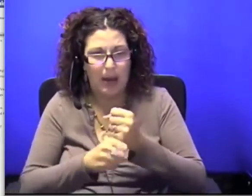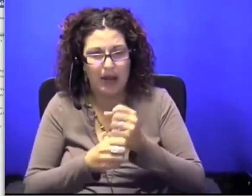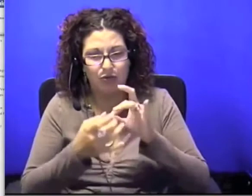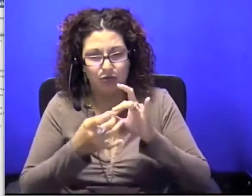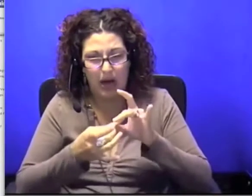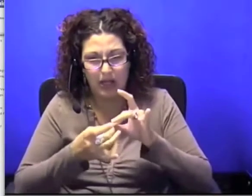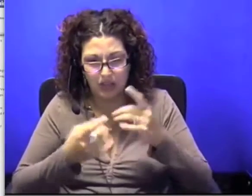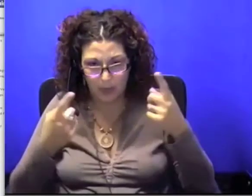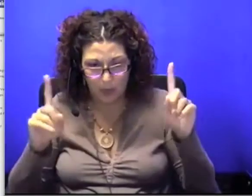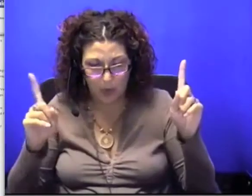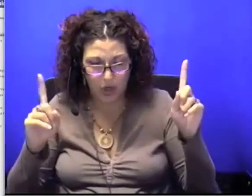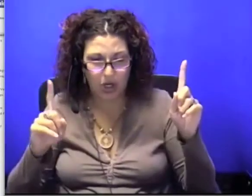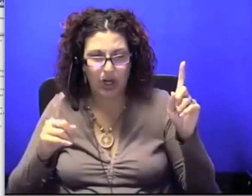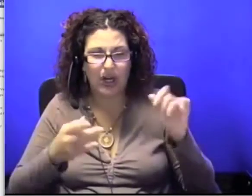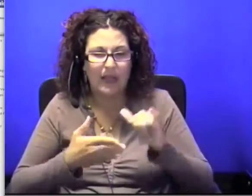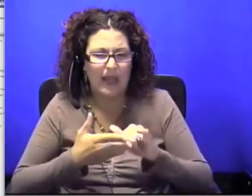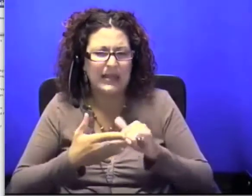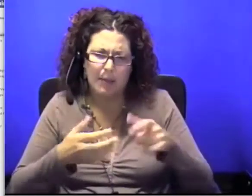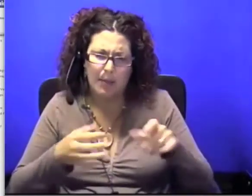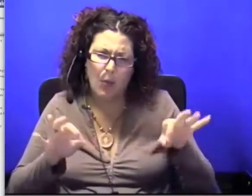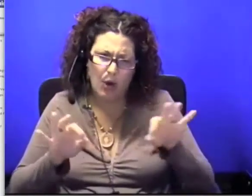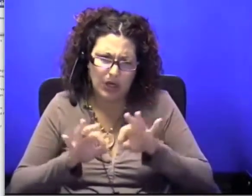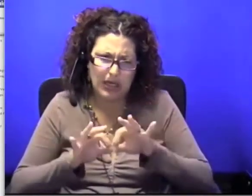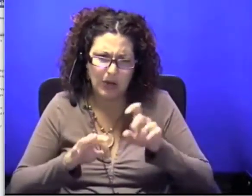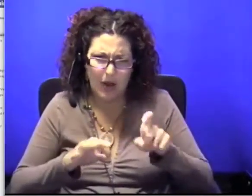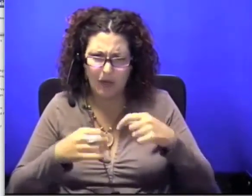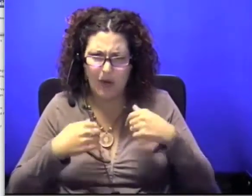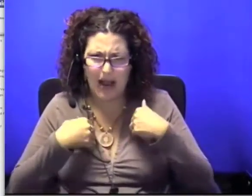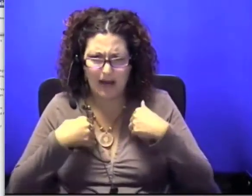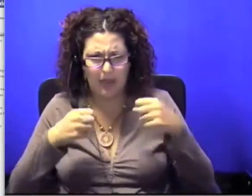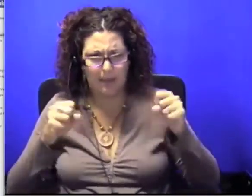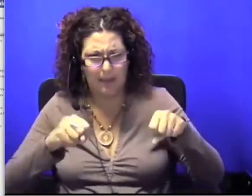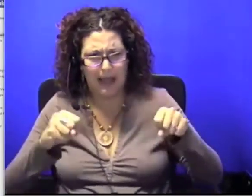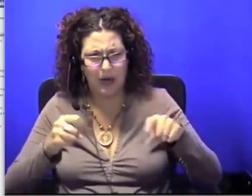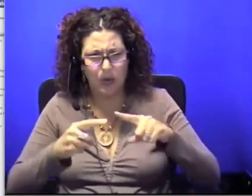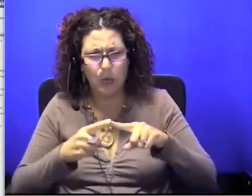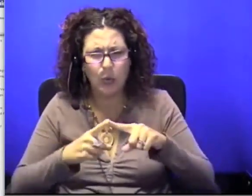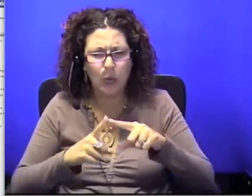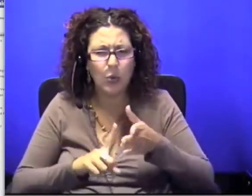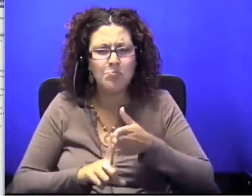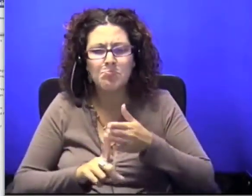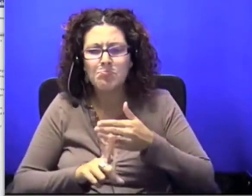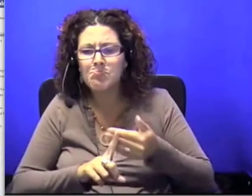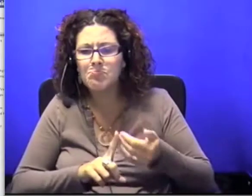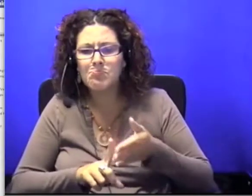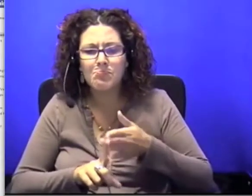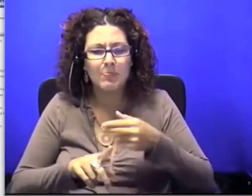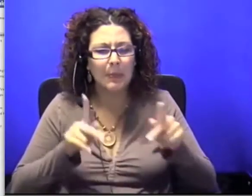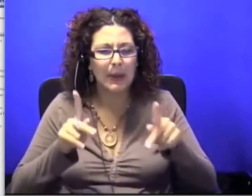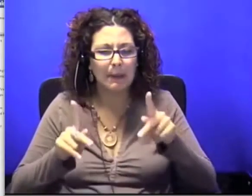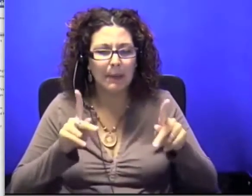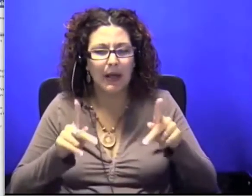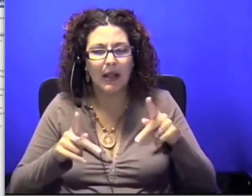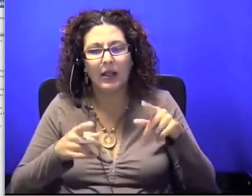relationships and how do you make those relationships work? And that's extremely important. You have to have the ability to persuade people, the ability to